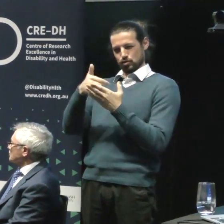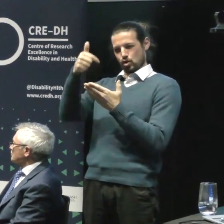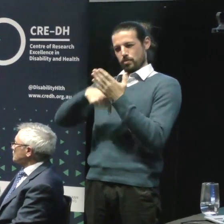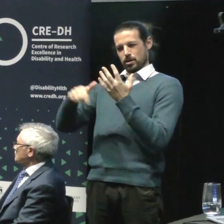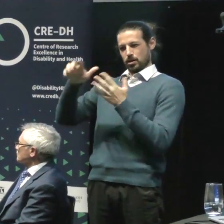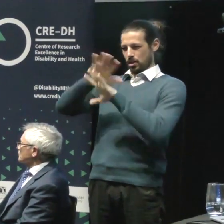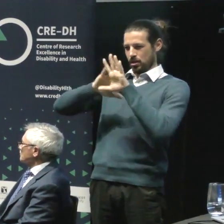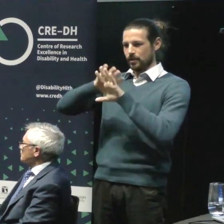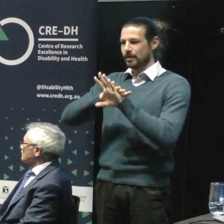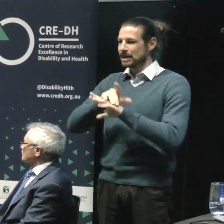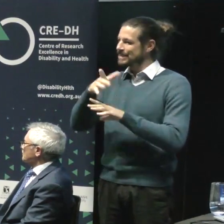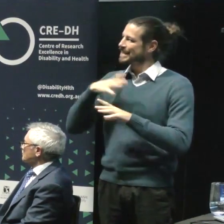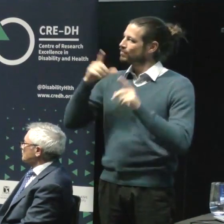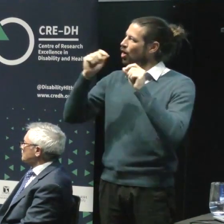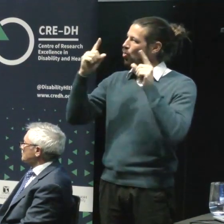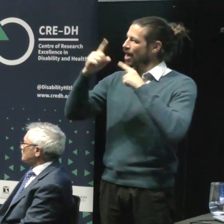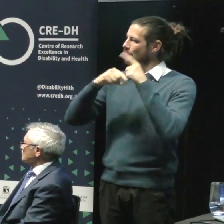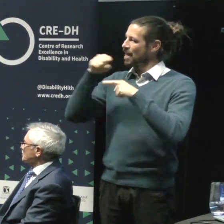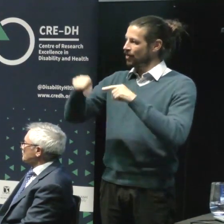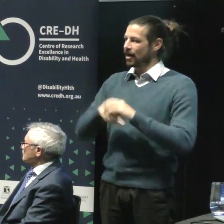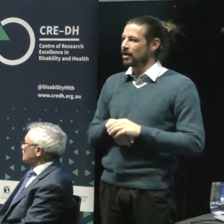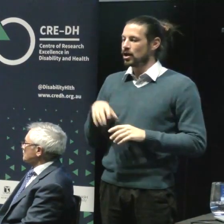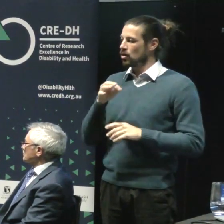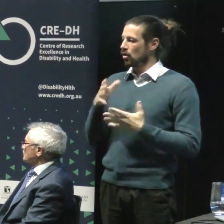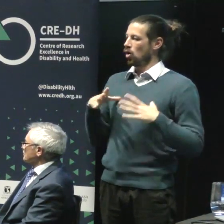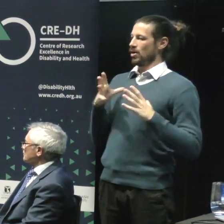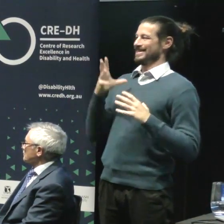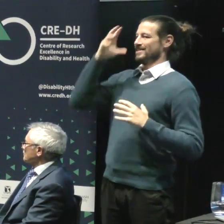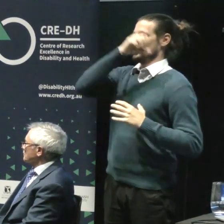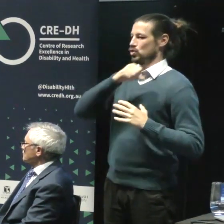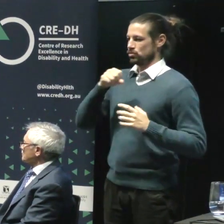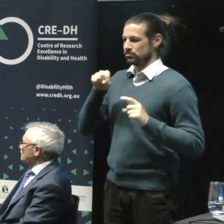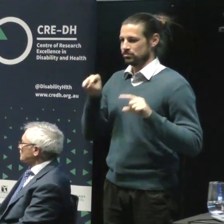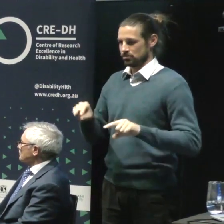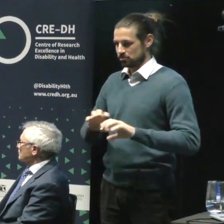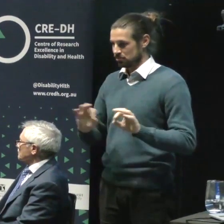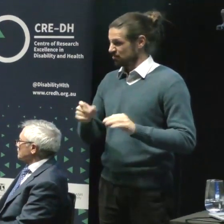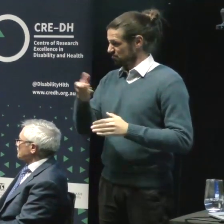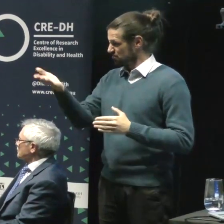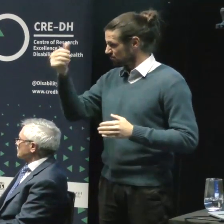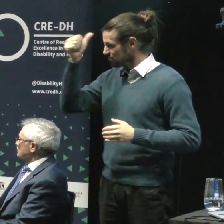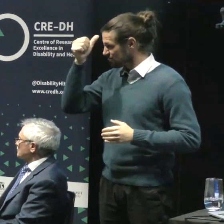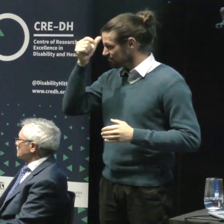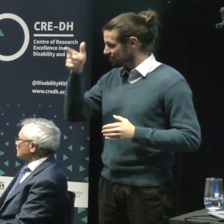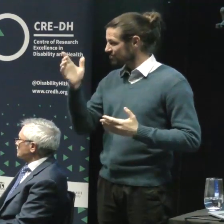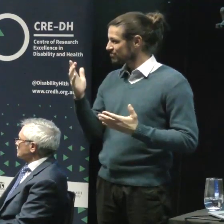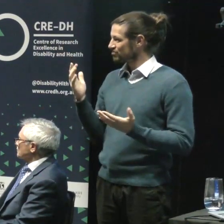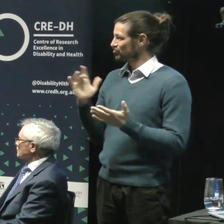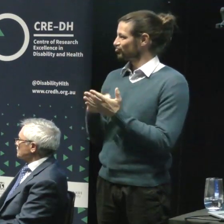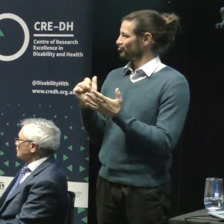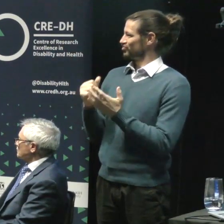something you have to be aware of, not something you just assume will always work. And you know this better than I do. You've had support